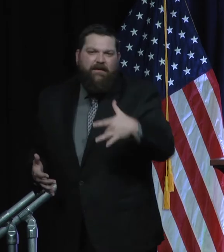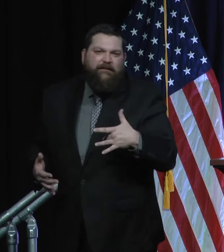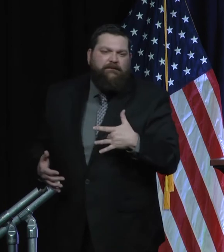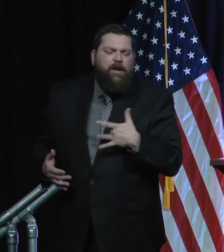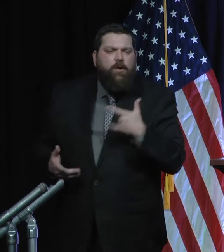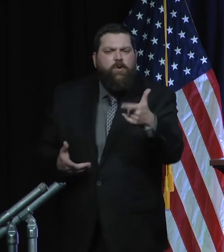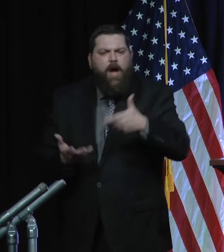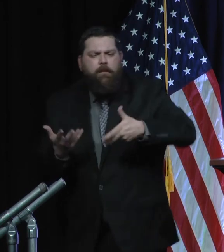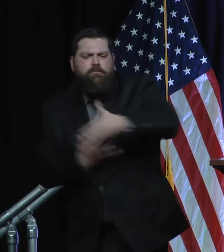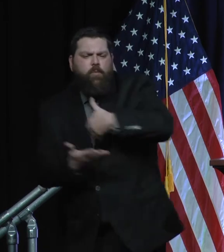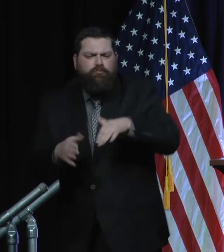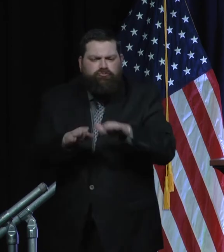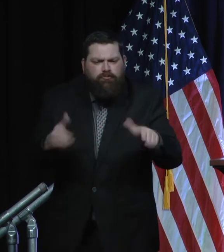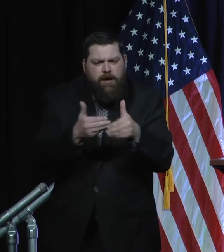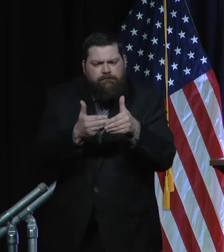your children?